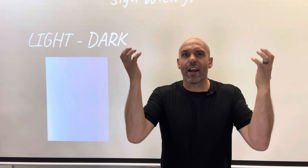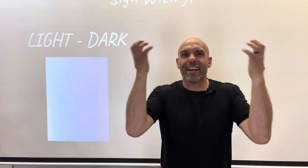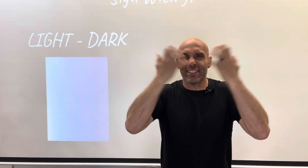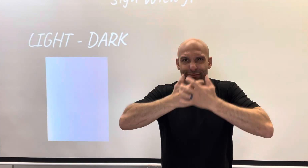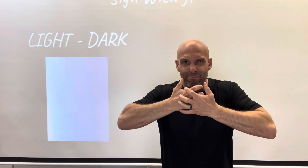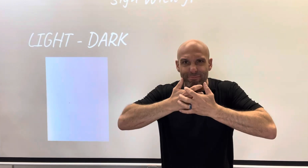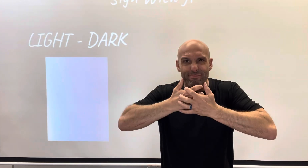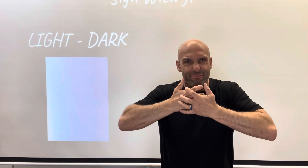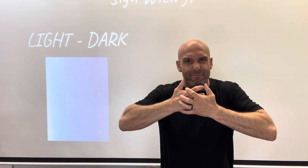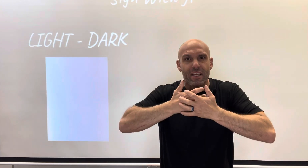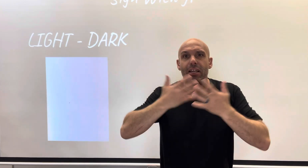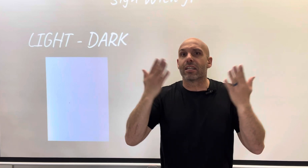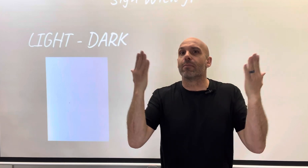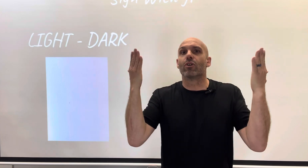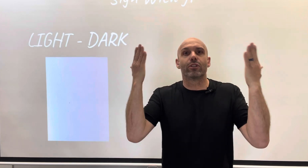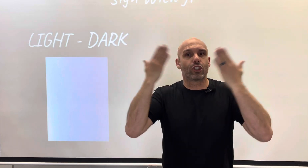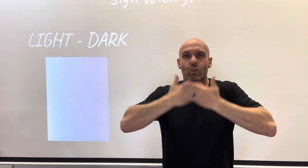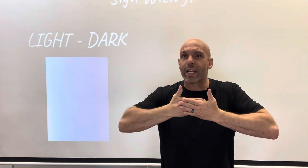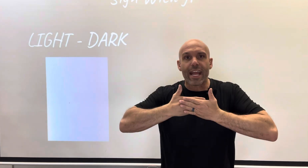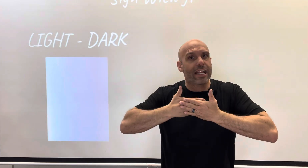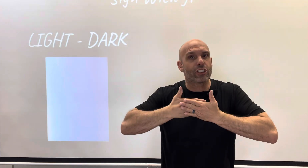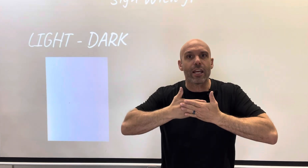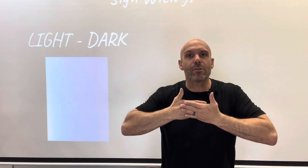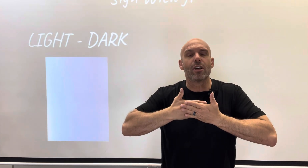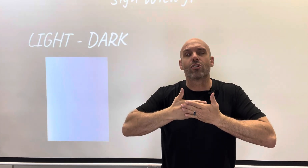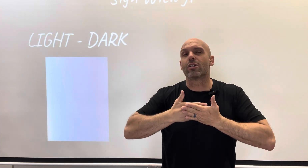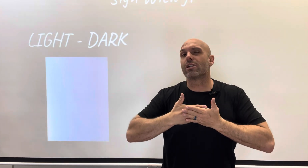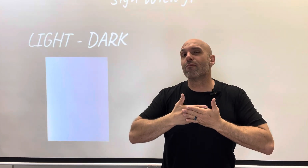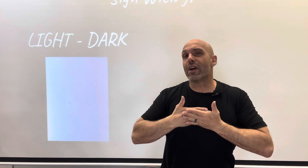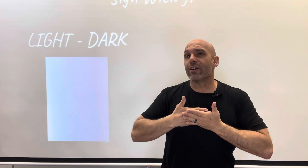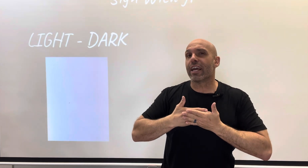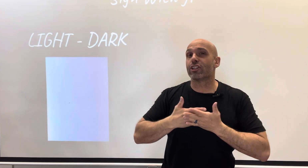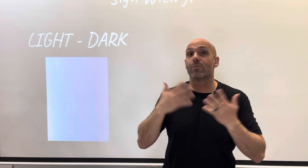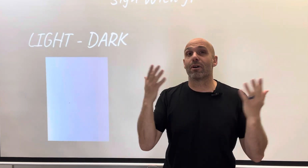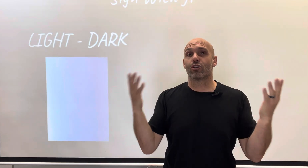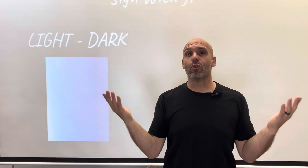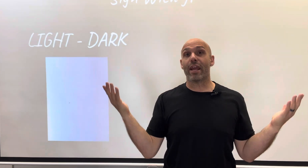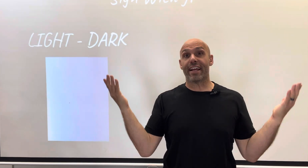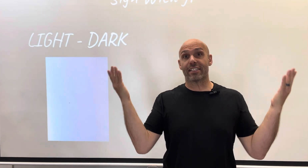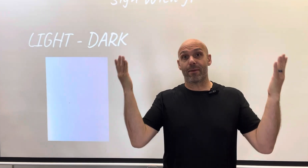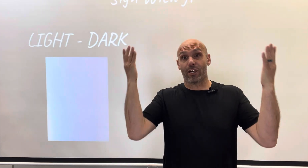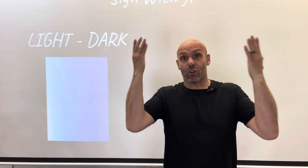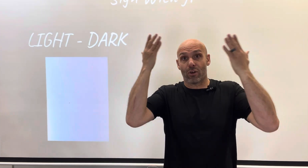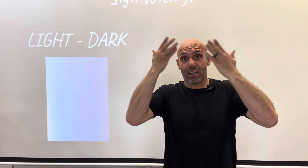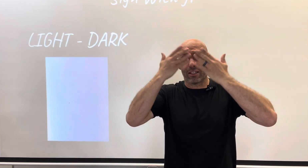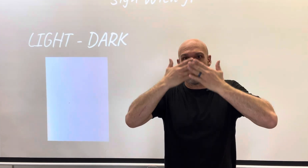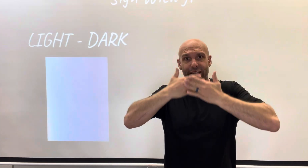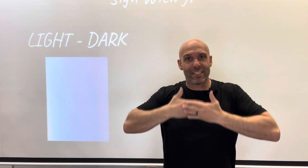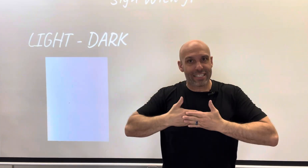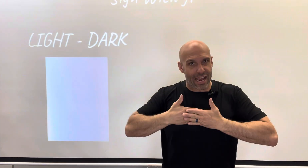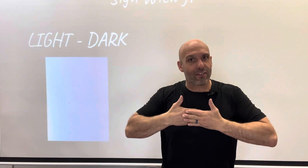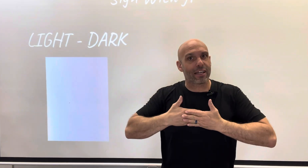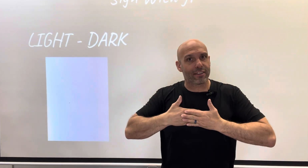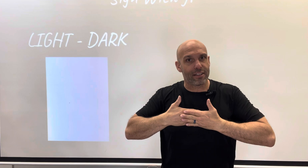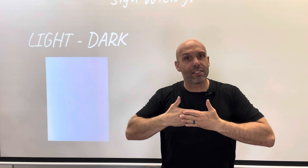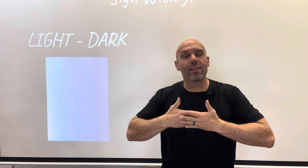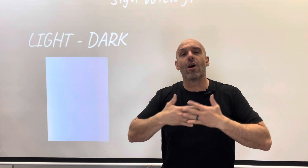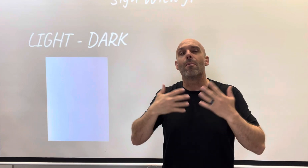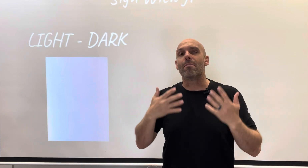hands. Some do is straight hand shapes. So there's some variations, but two hands coming across the face and down like this